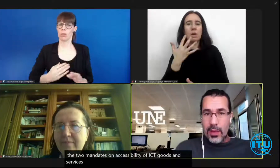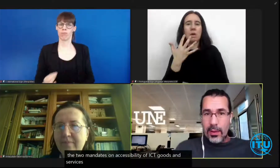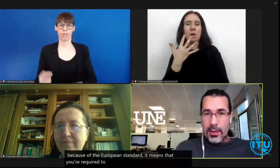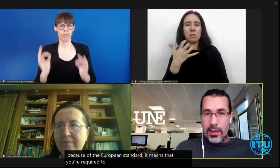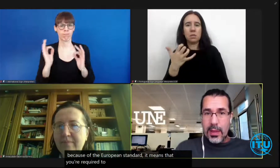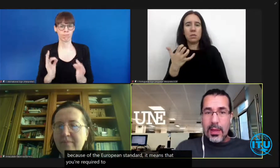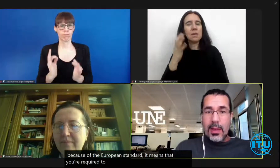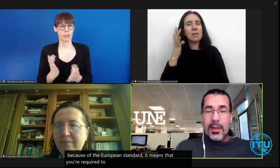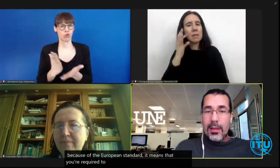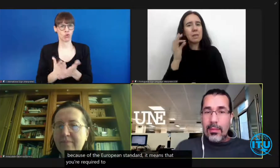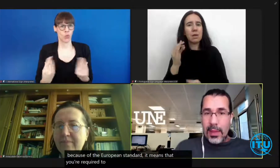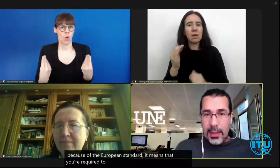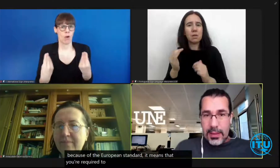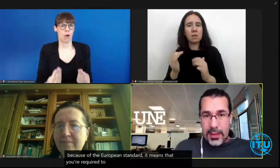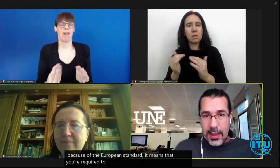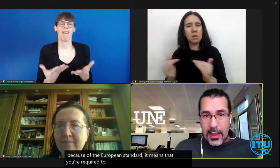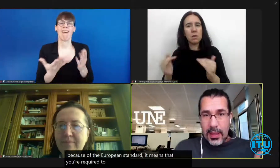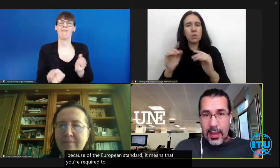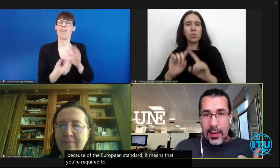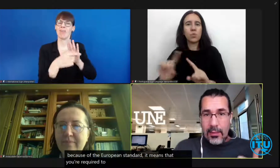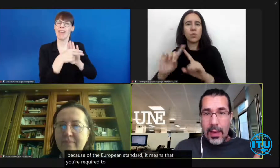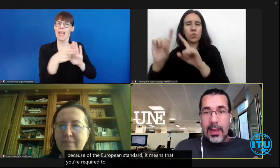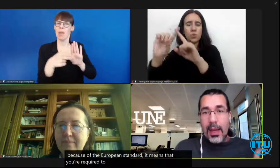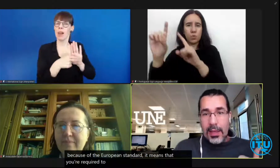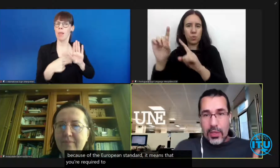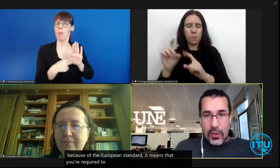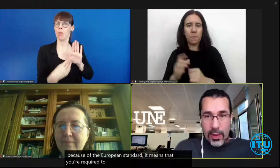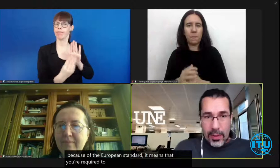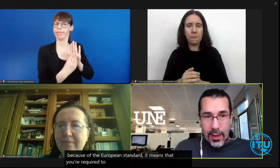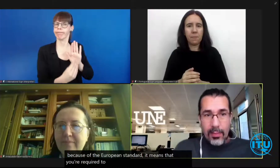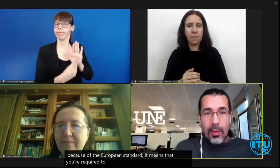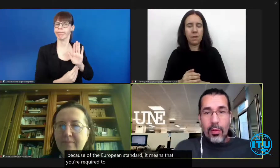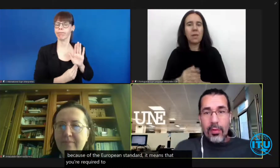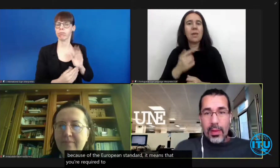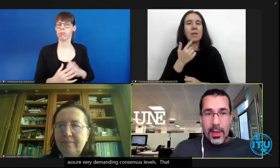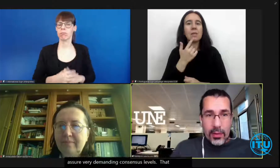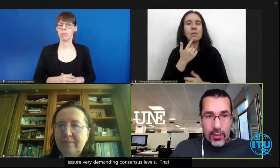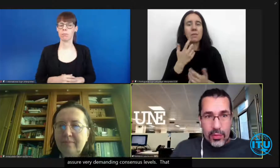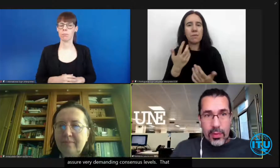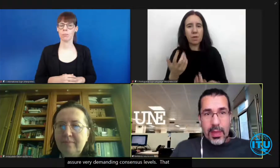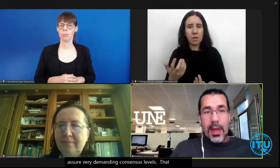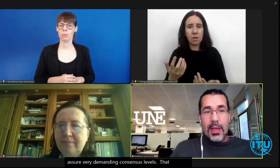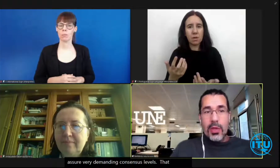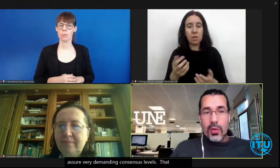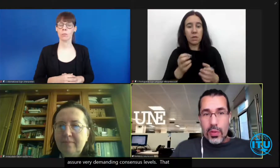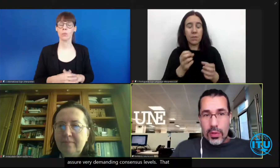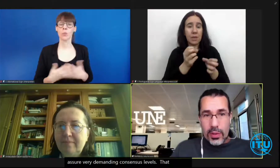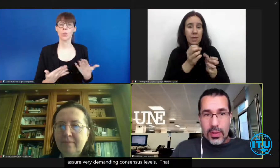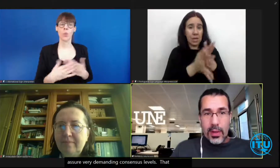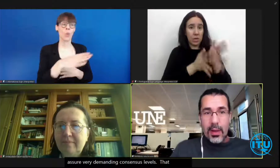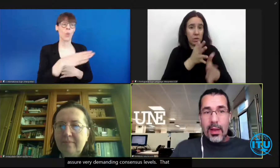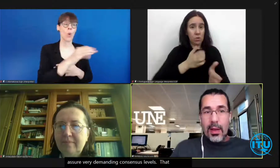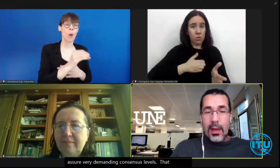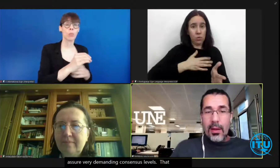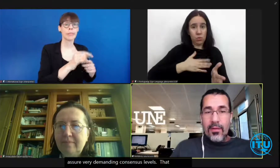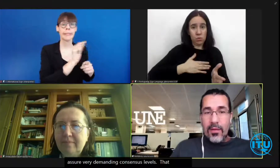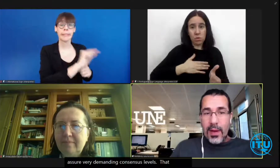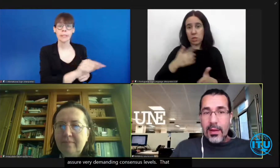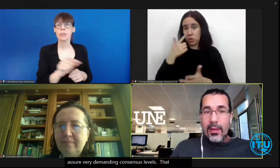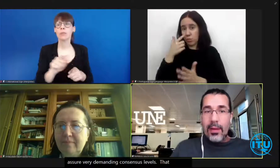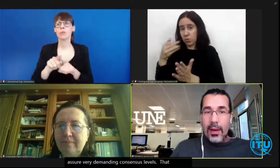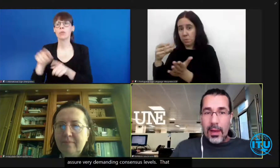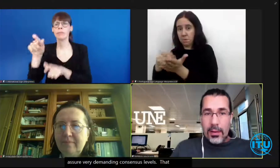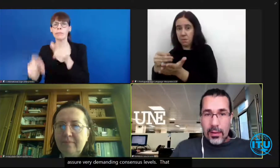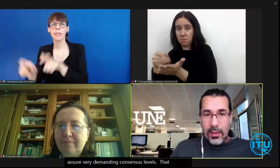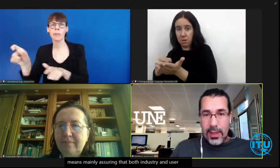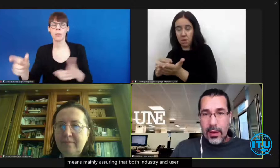demanding consensus levels. That means mainly assuring that both industry and users